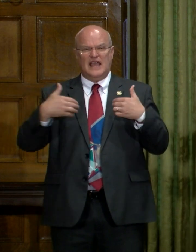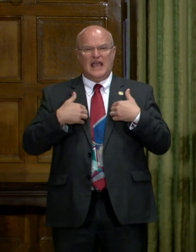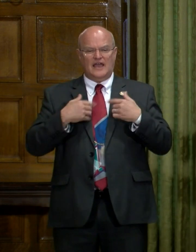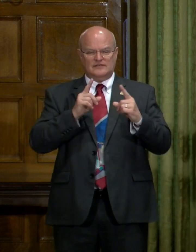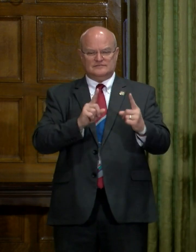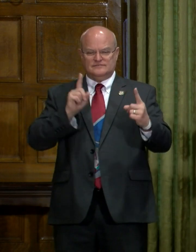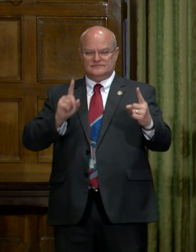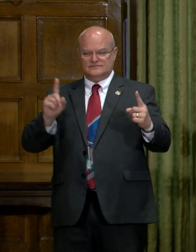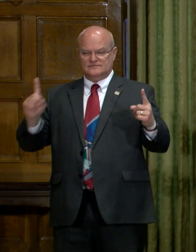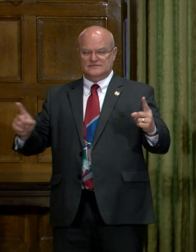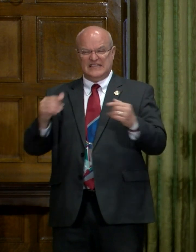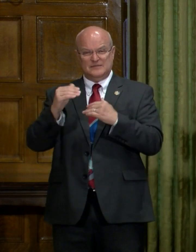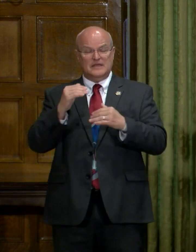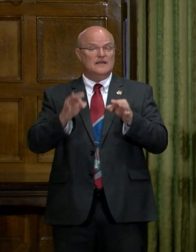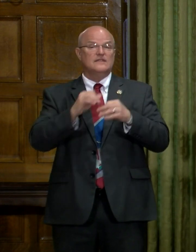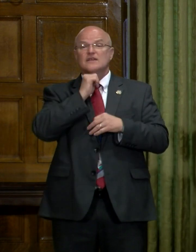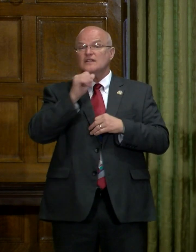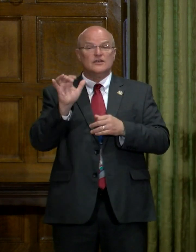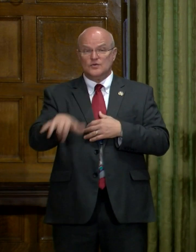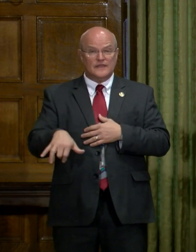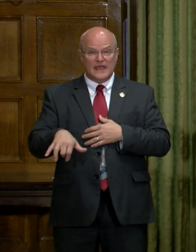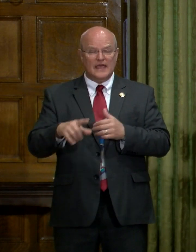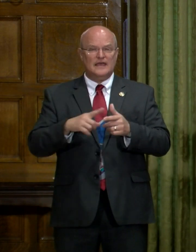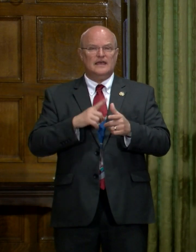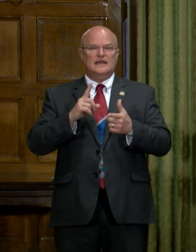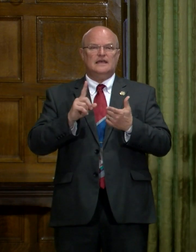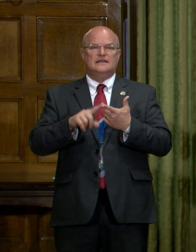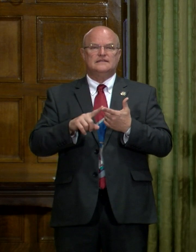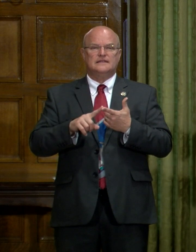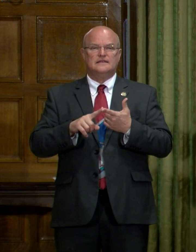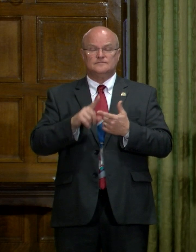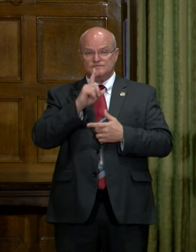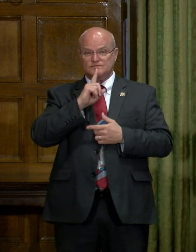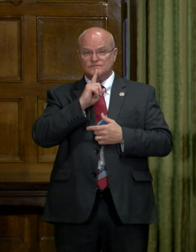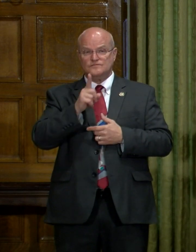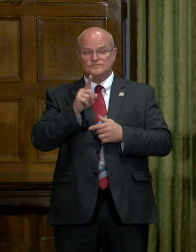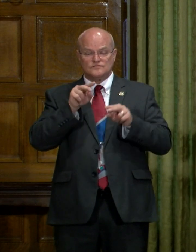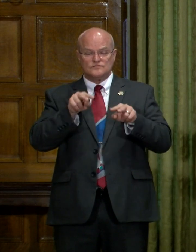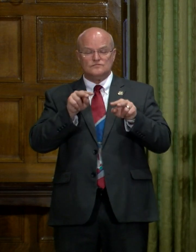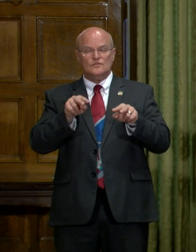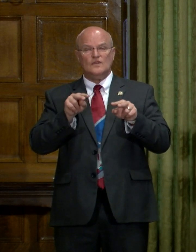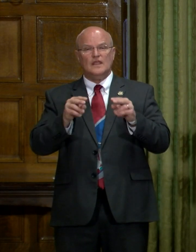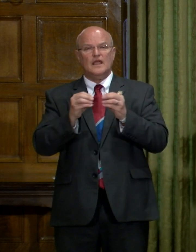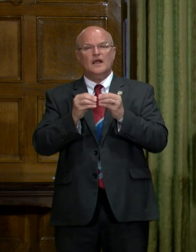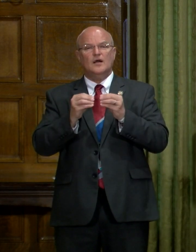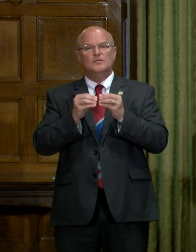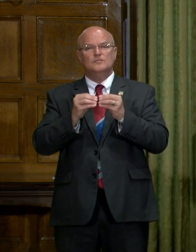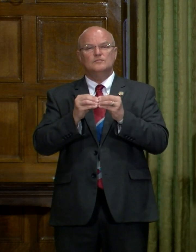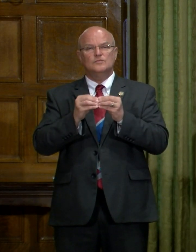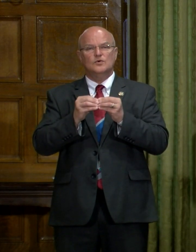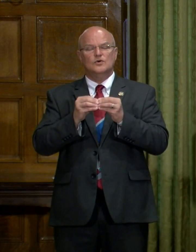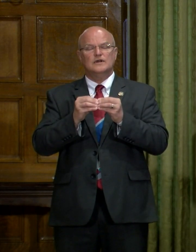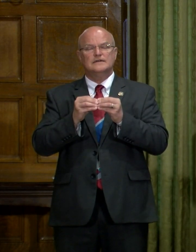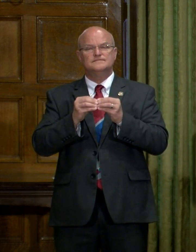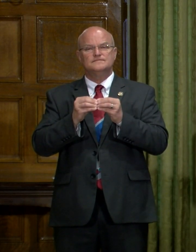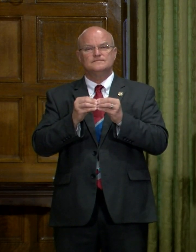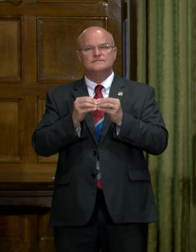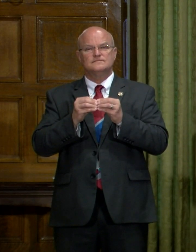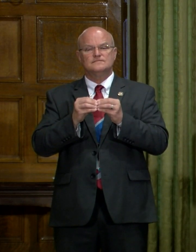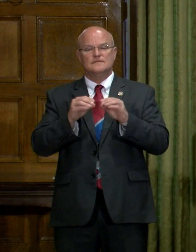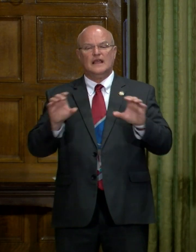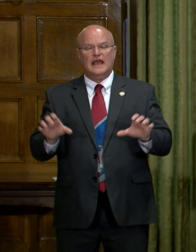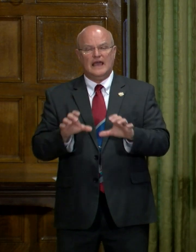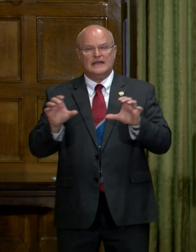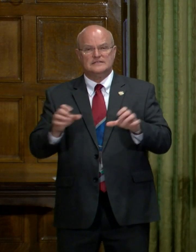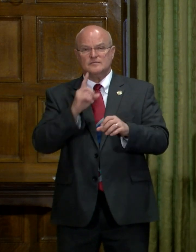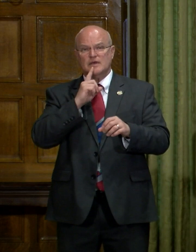having limitations. If they're not doing that, then we certainly will look at more intentional